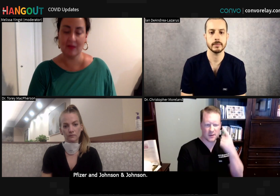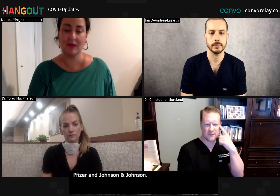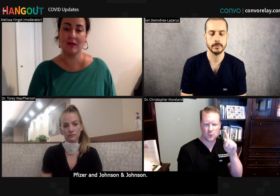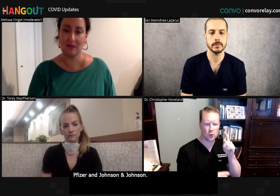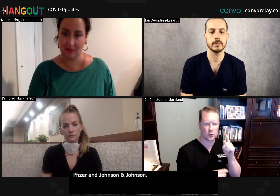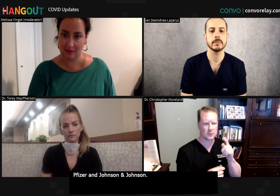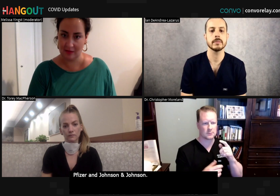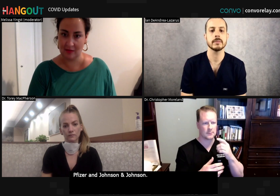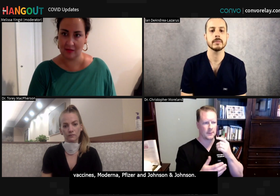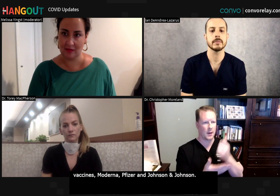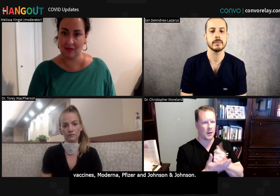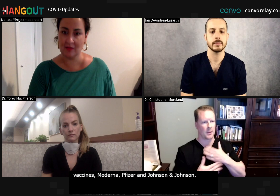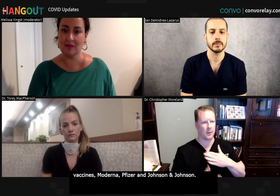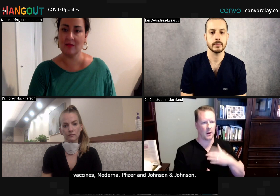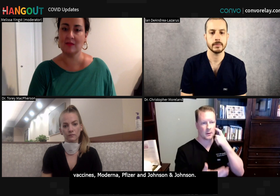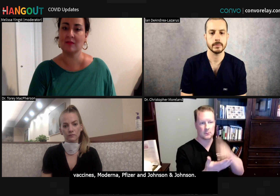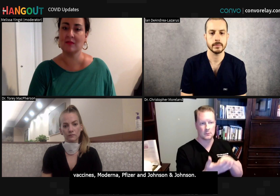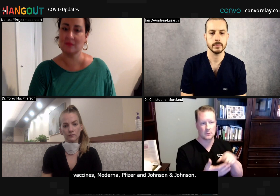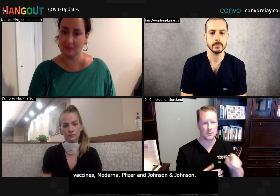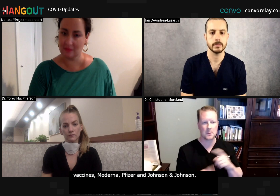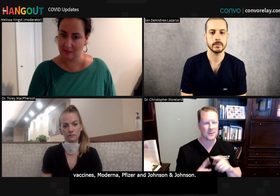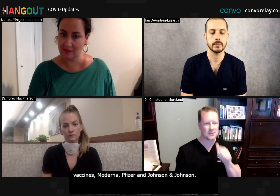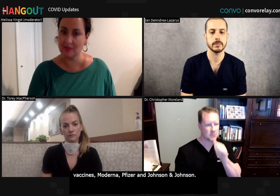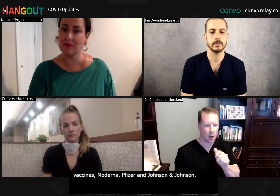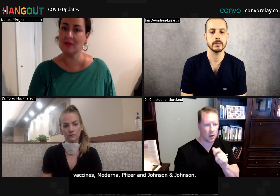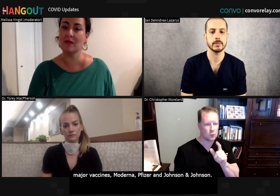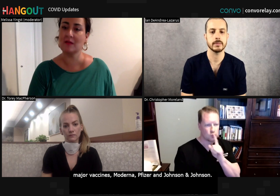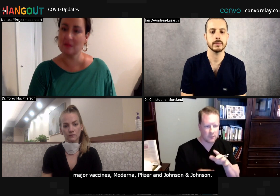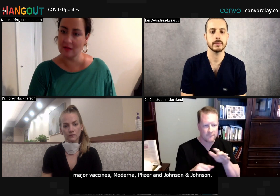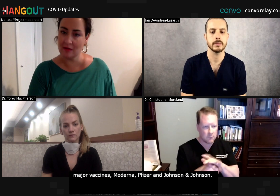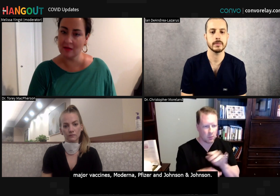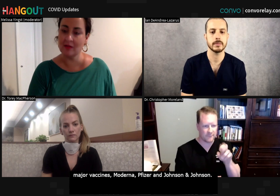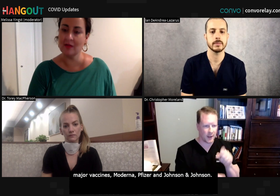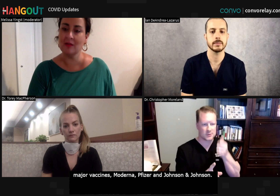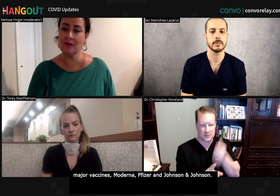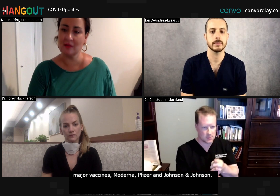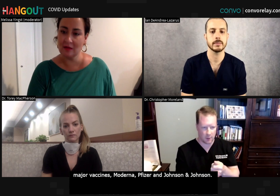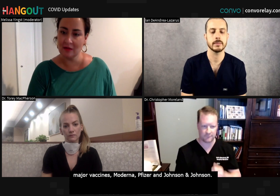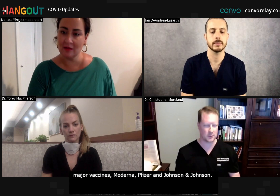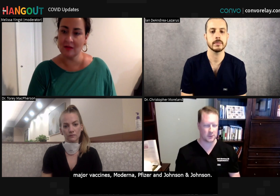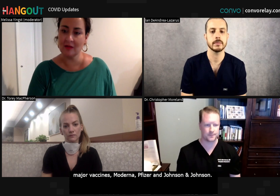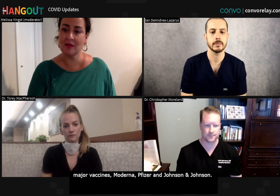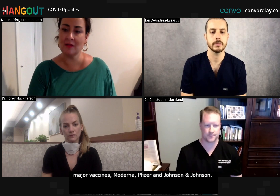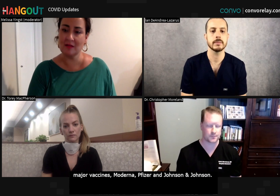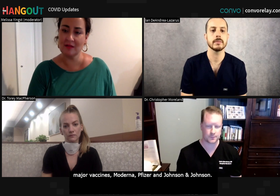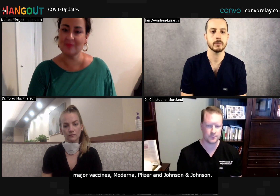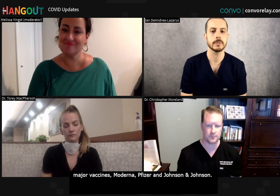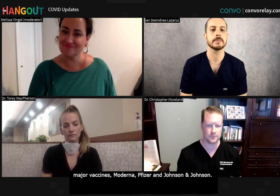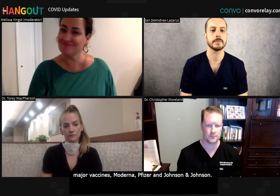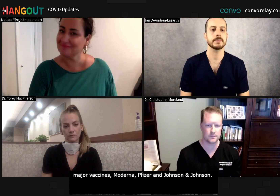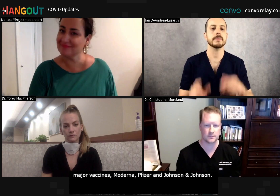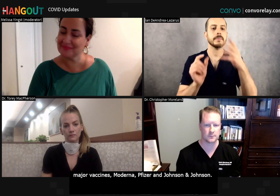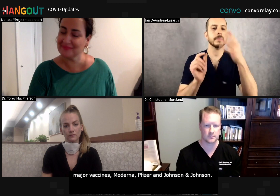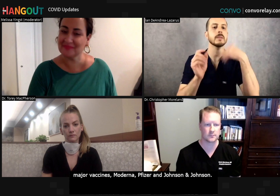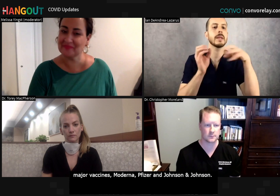just RNA that was taken from them to help the body recognize those spike proteins, but it's not really a virus itself that's being